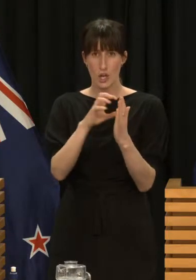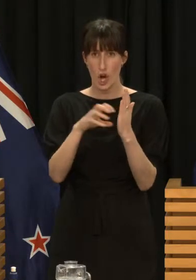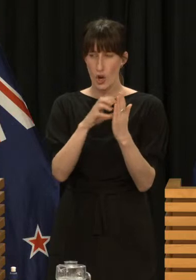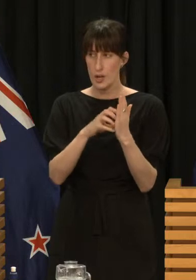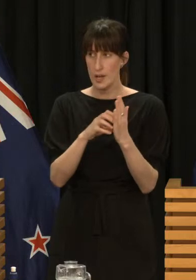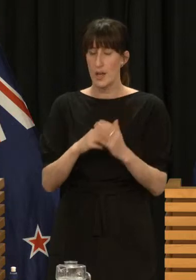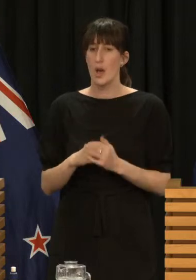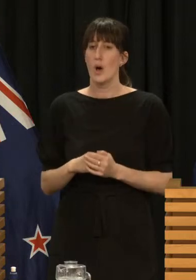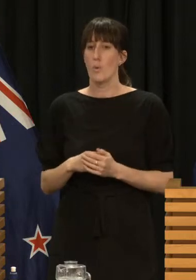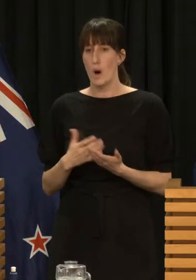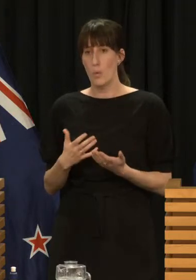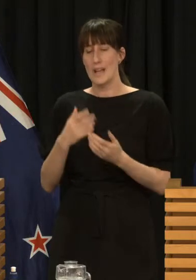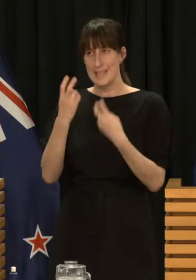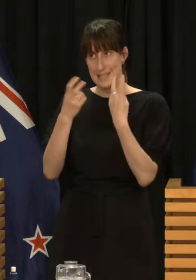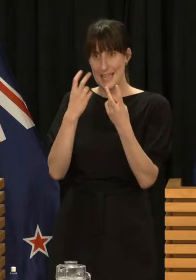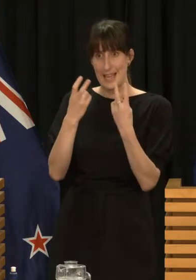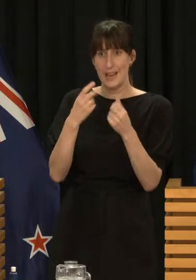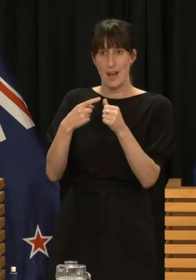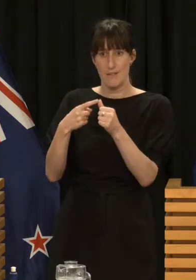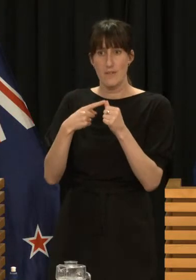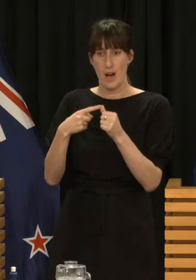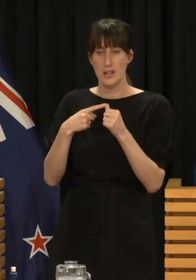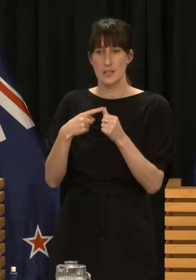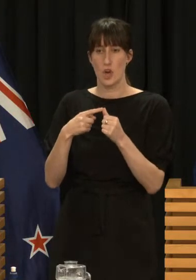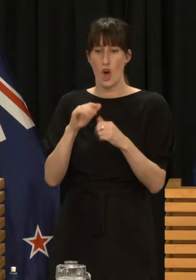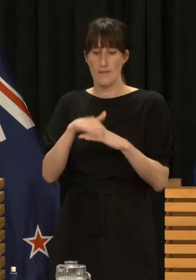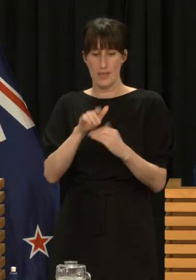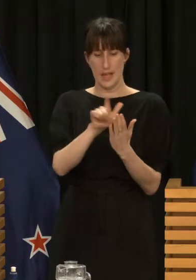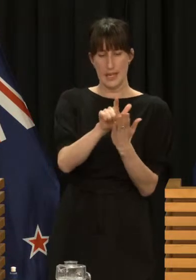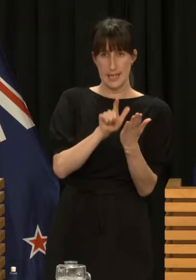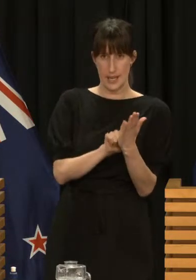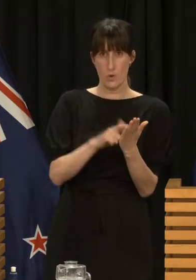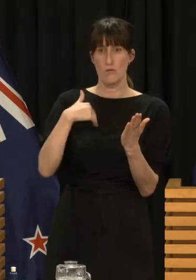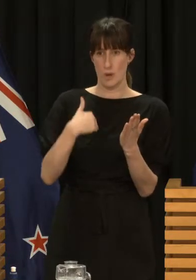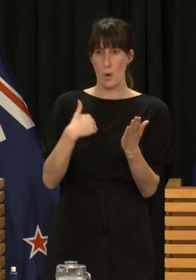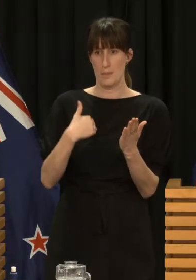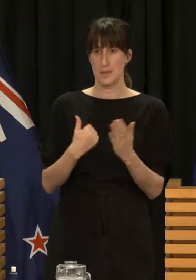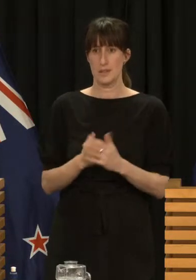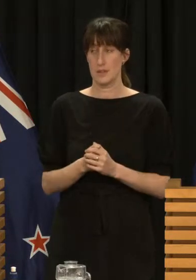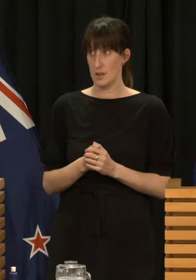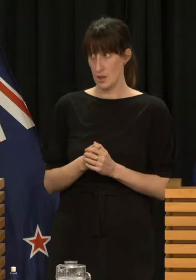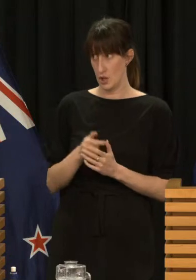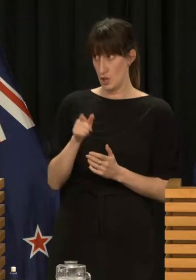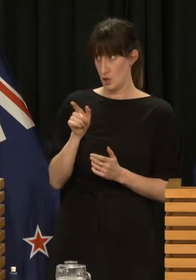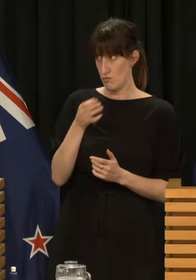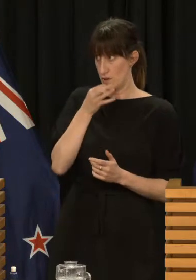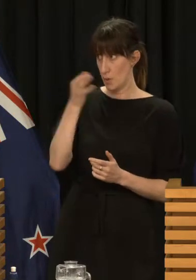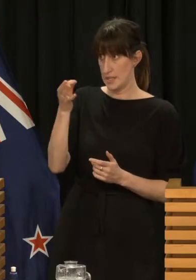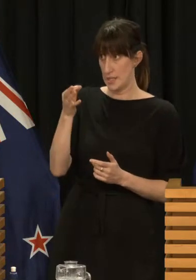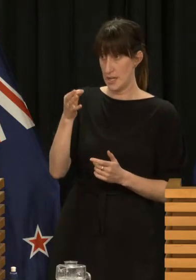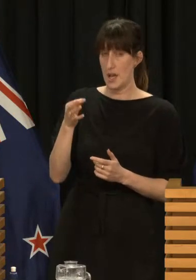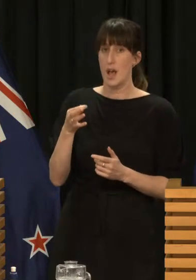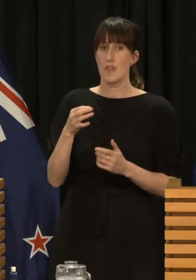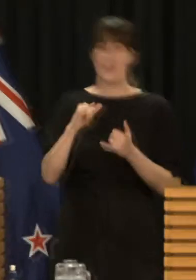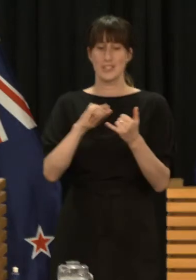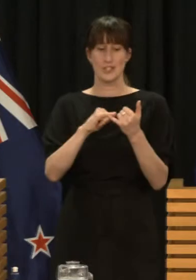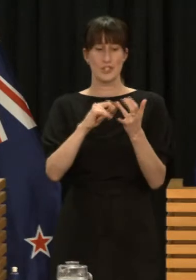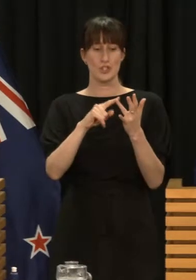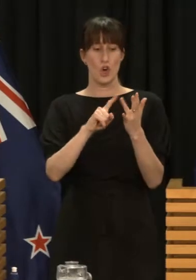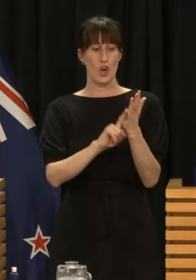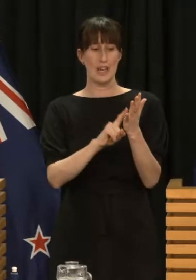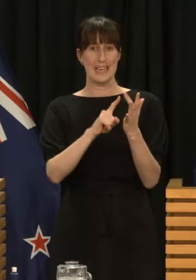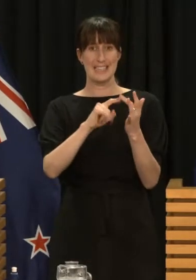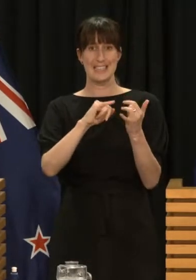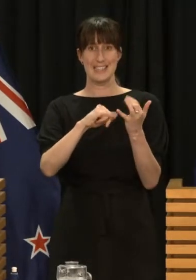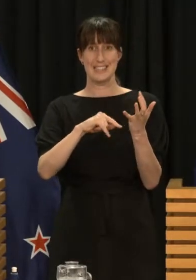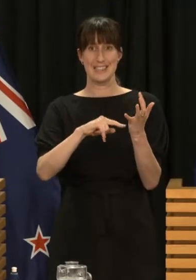Solicitor General, but we are certainly looking at the legality of different things. So you've requested that? The Solicitor General's involved in the meetings